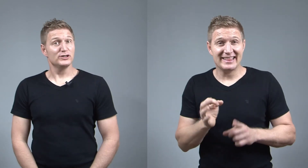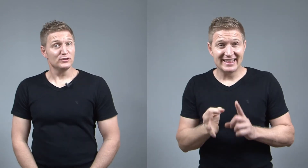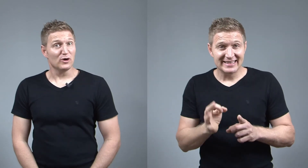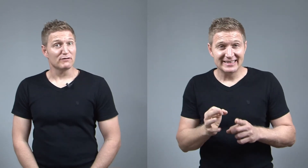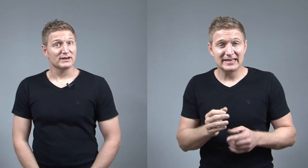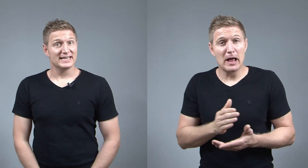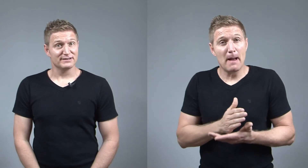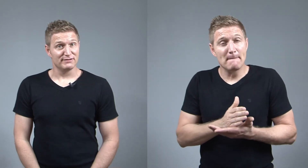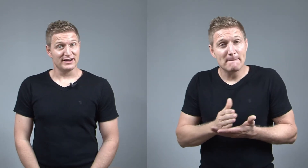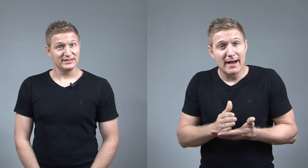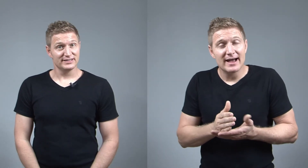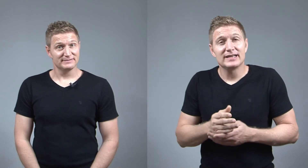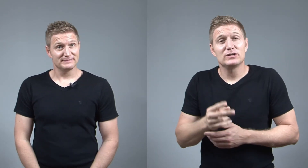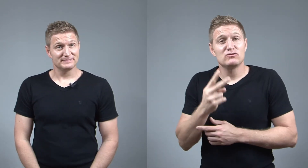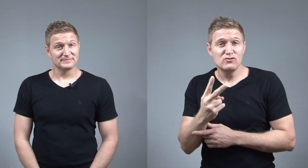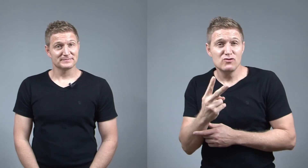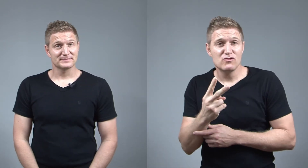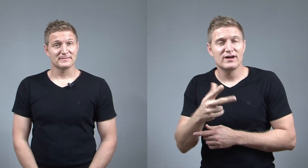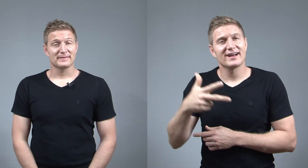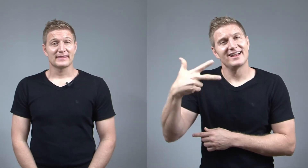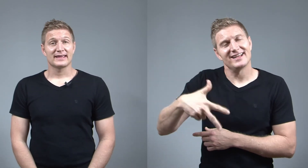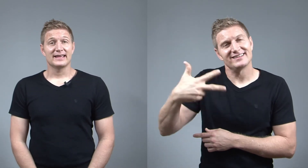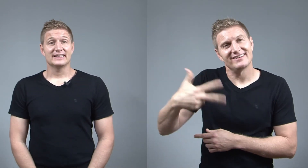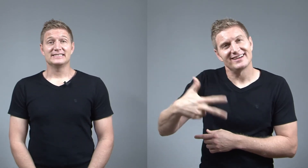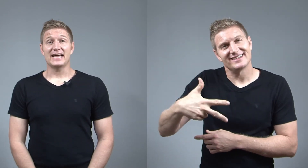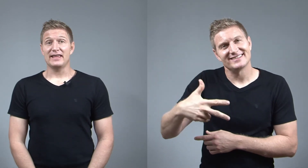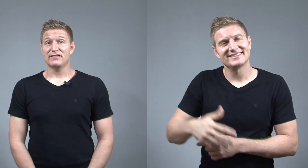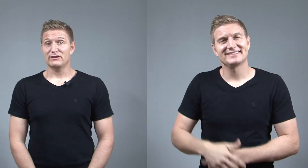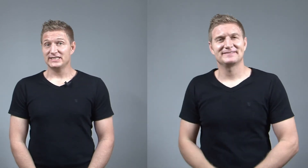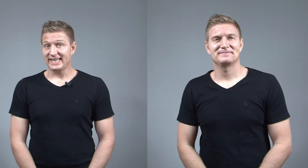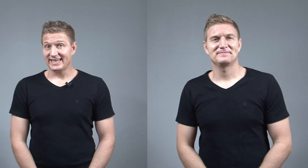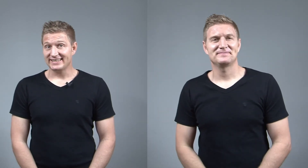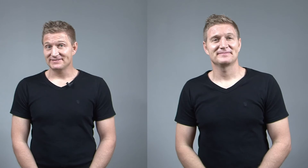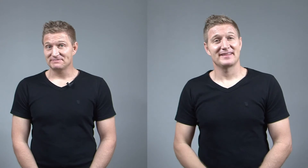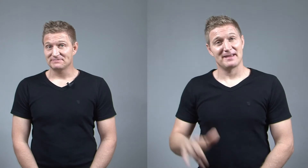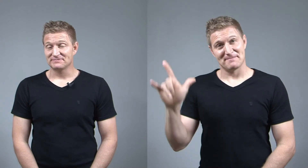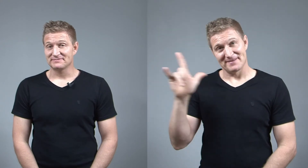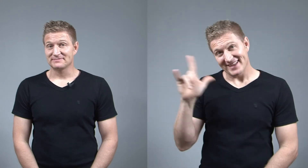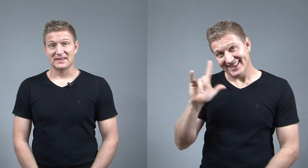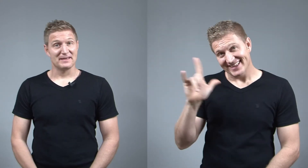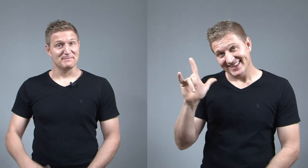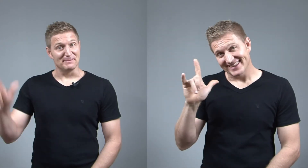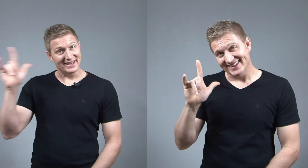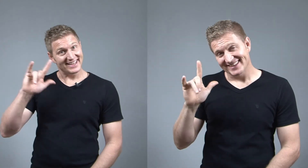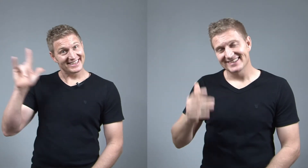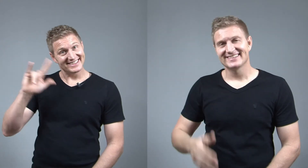2 of classifiers, day 13. Bye-bye.